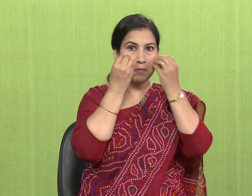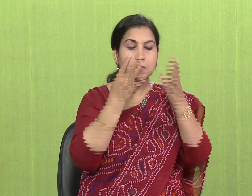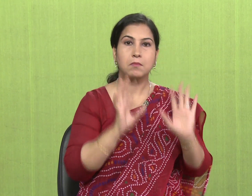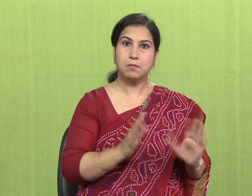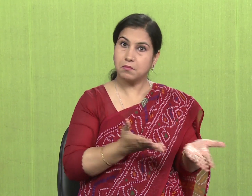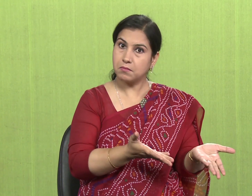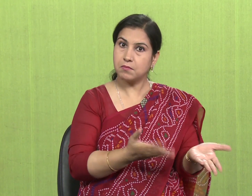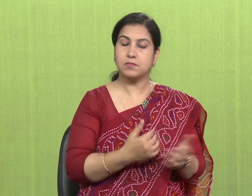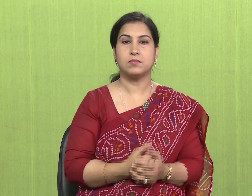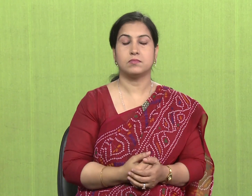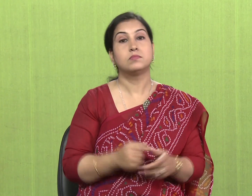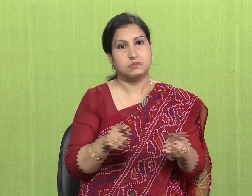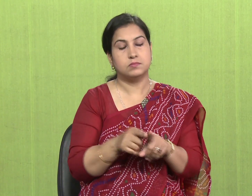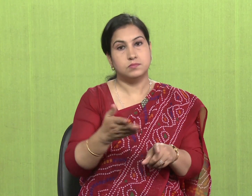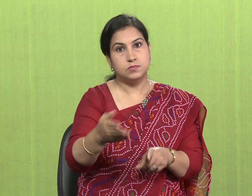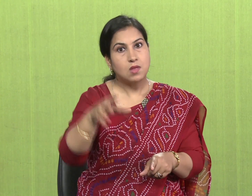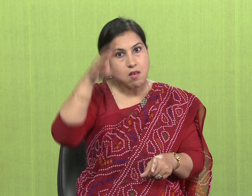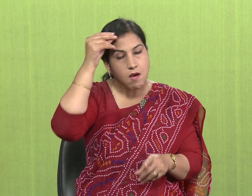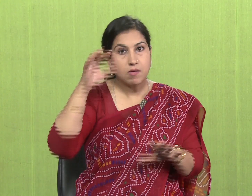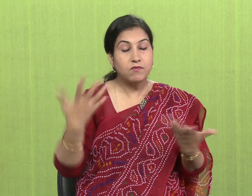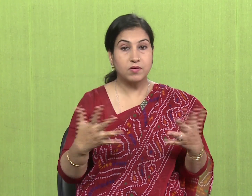So, you learned about the wildlife,